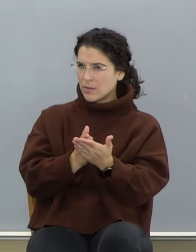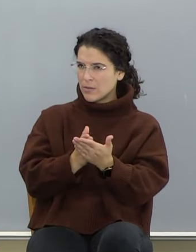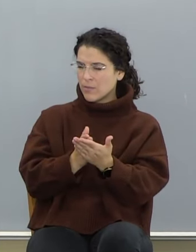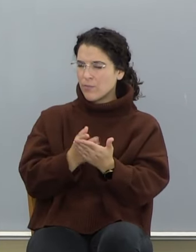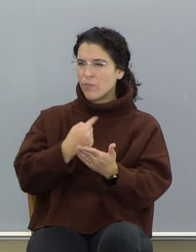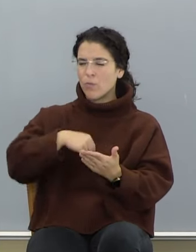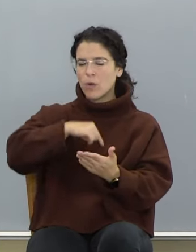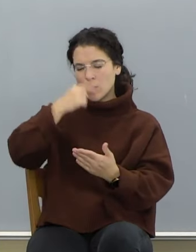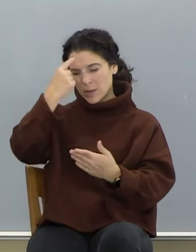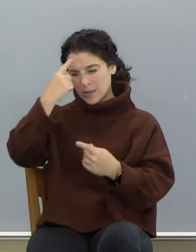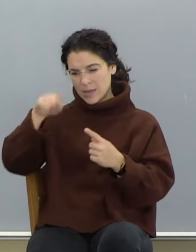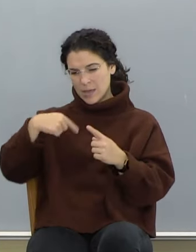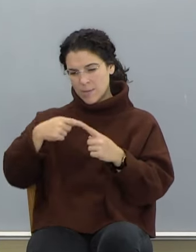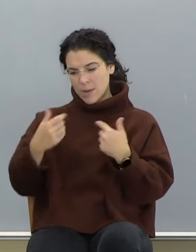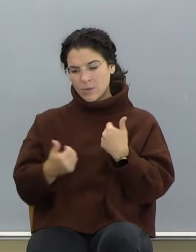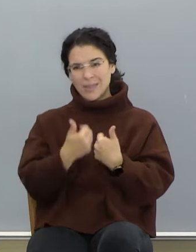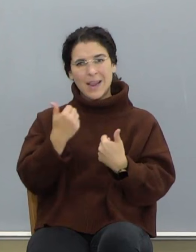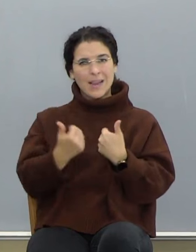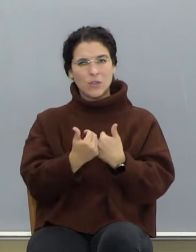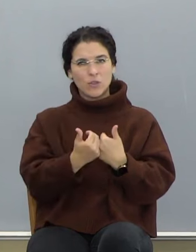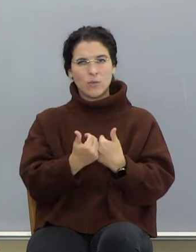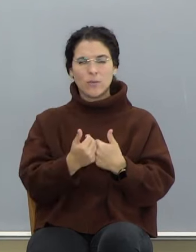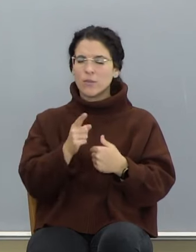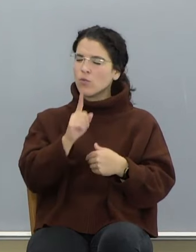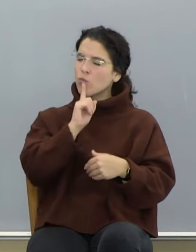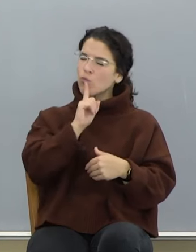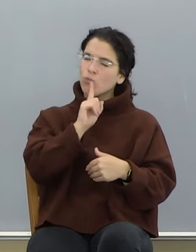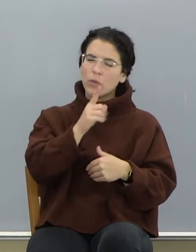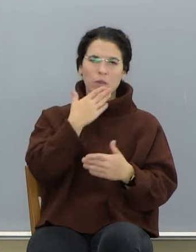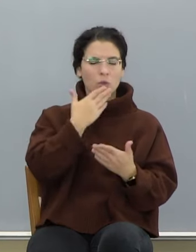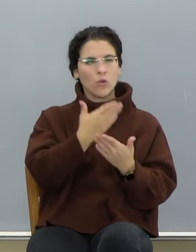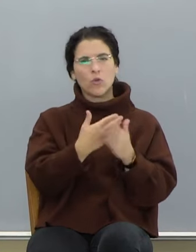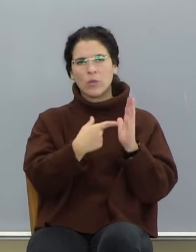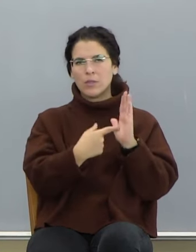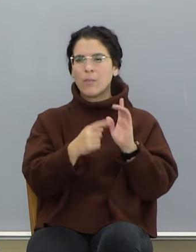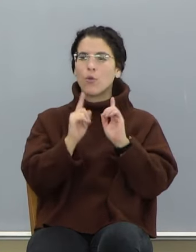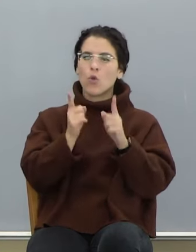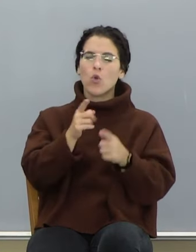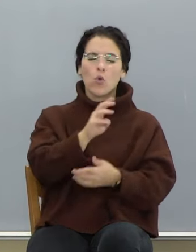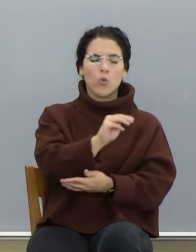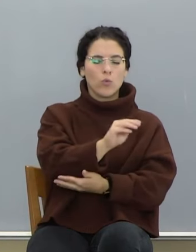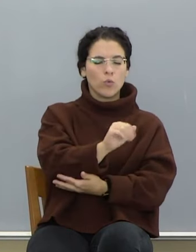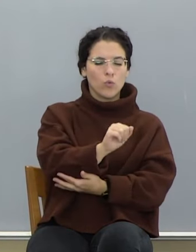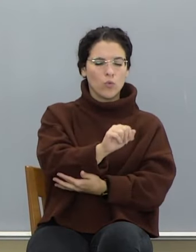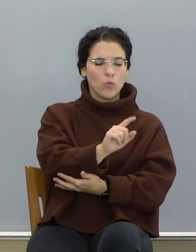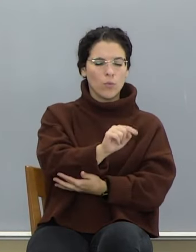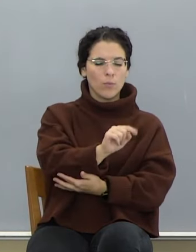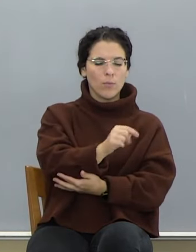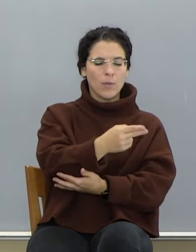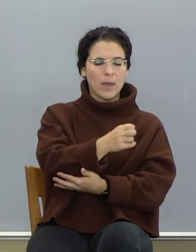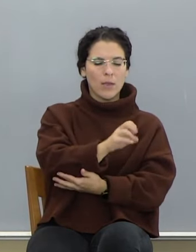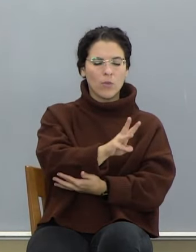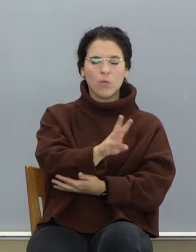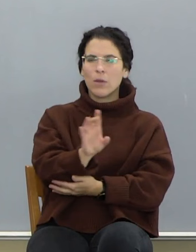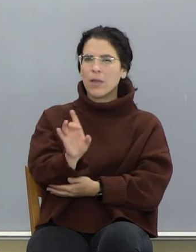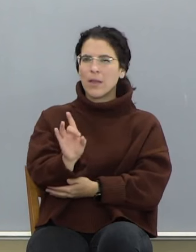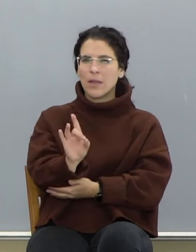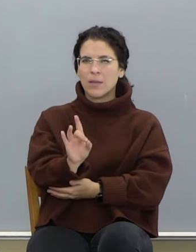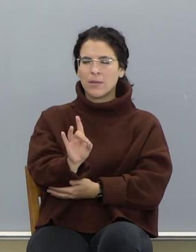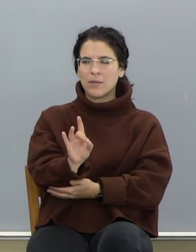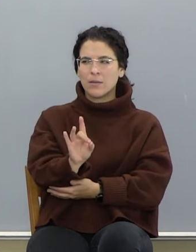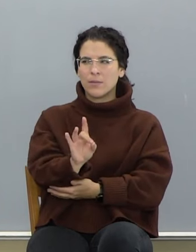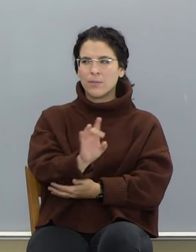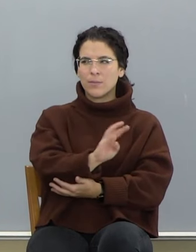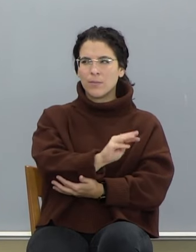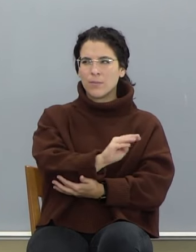about danger, by the way, here's a really good illustration. If you go to Matthew chapter 8, Matthew chapter 8